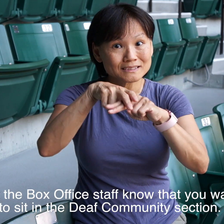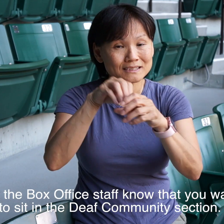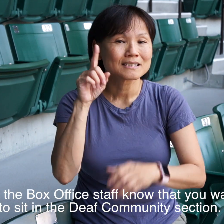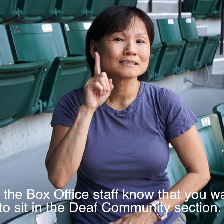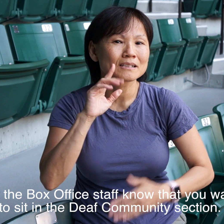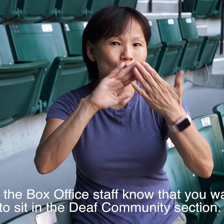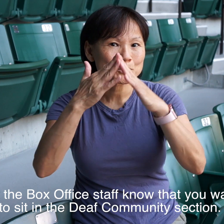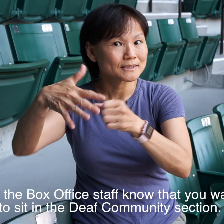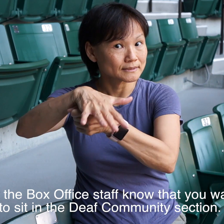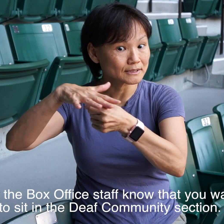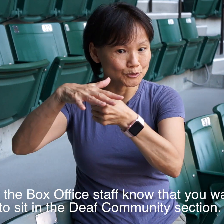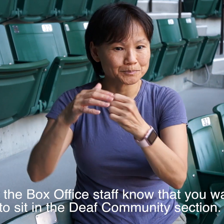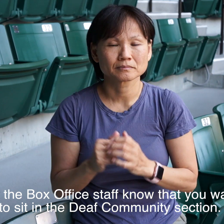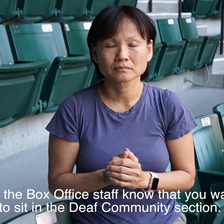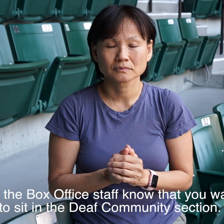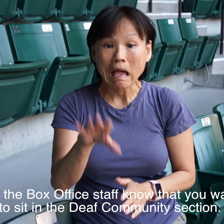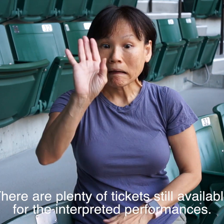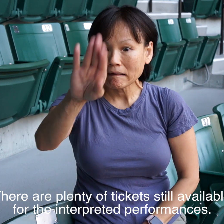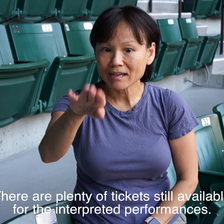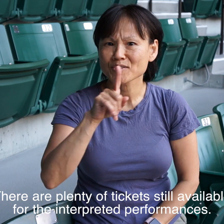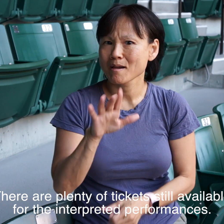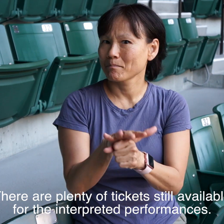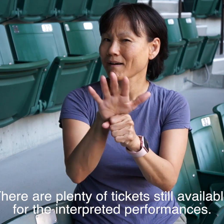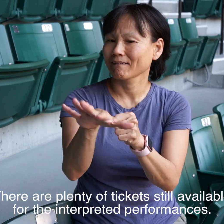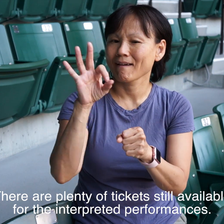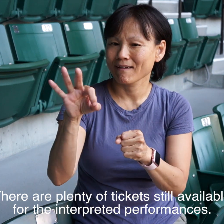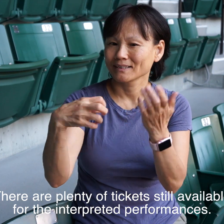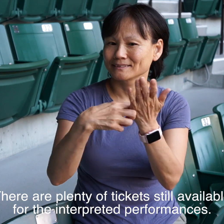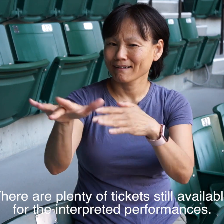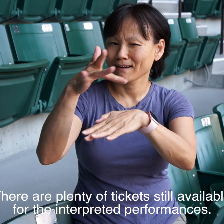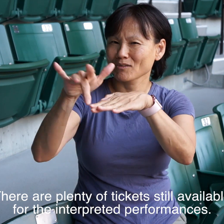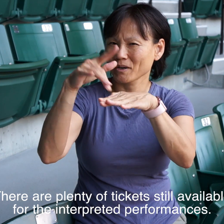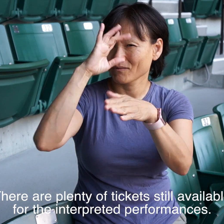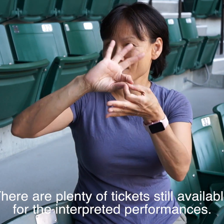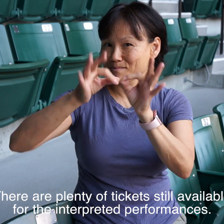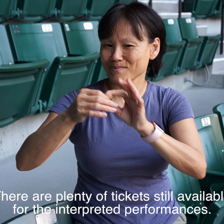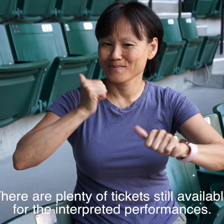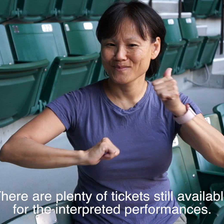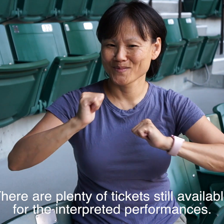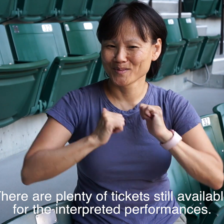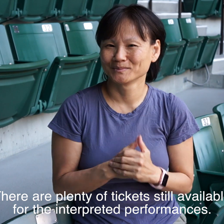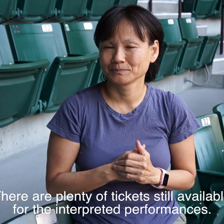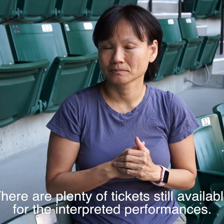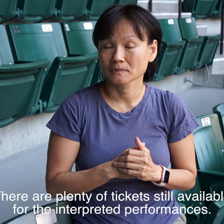to sit in the Deaf Community section. There are plenty of tickets still available for the interpreted performances.